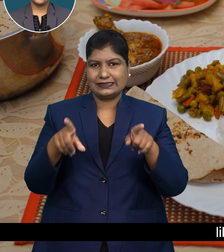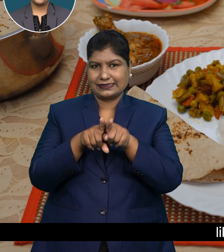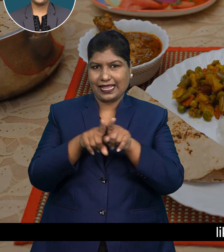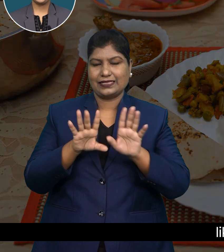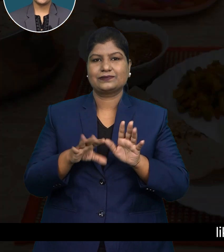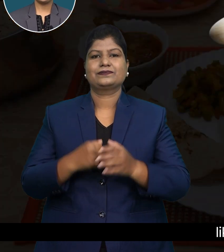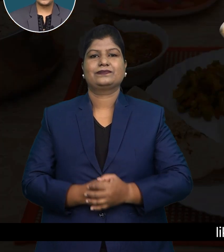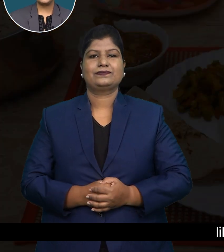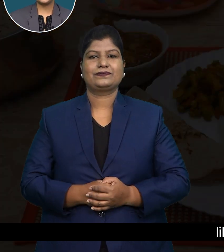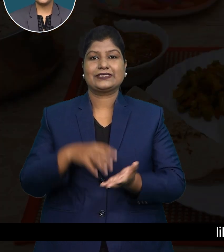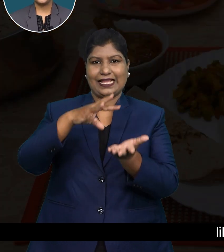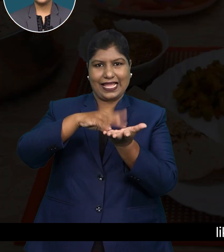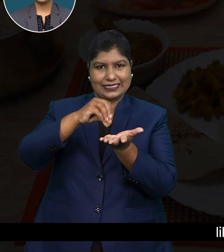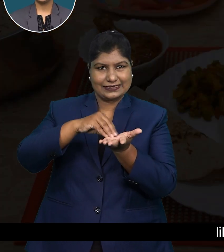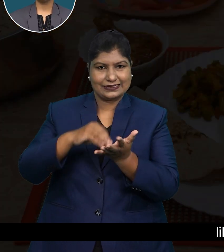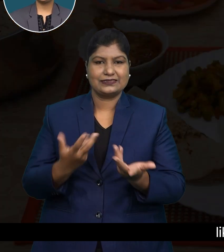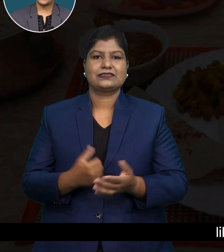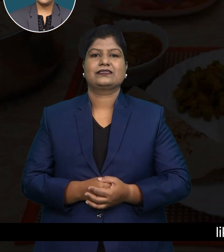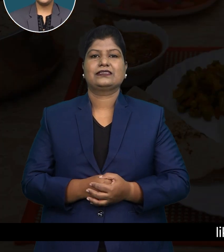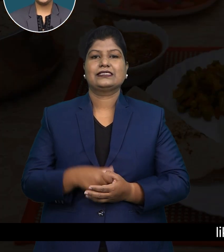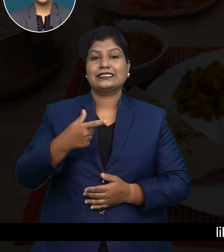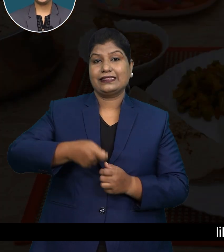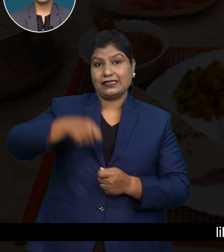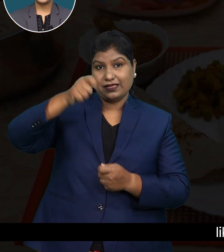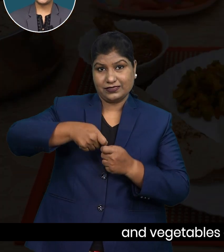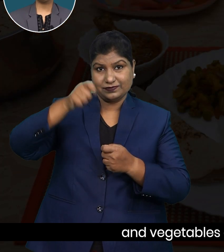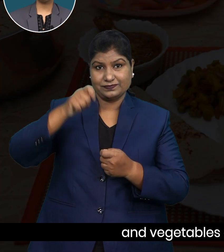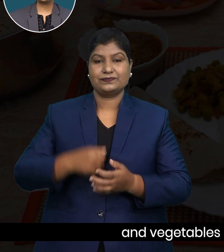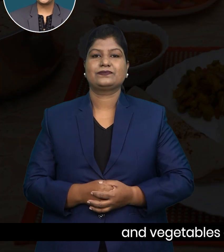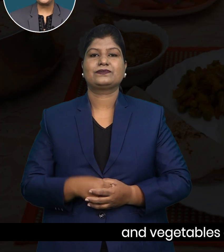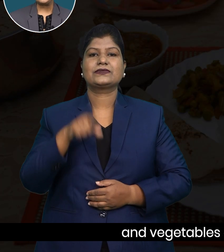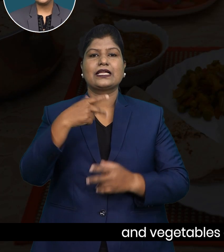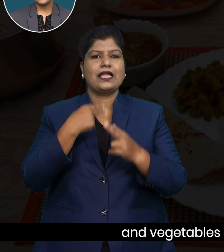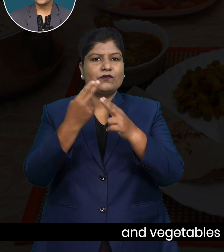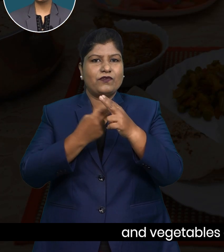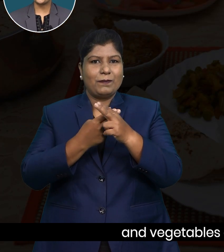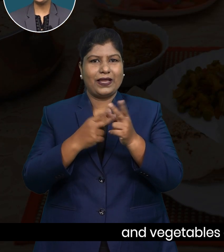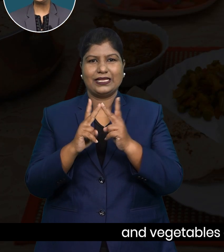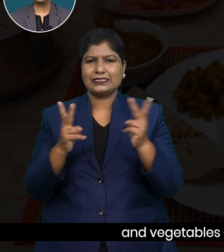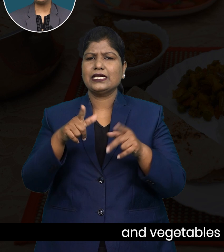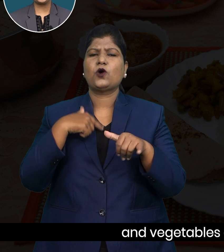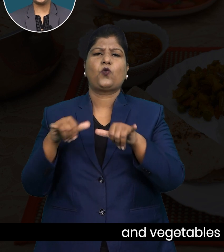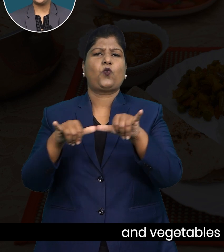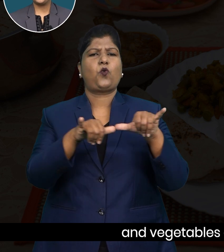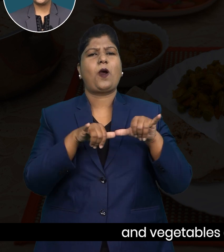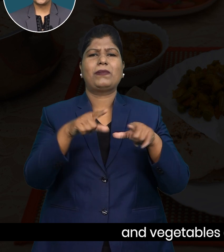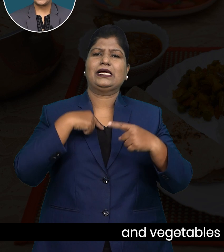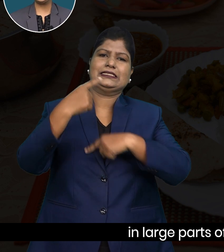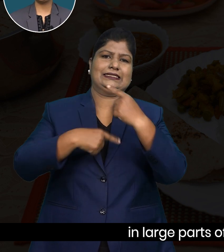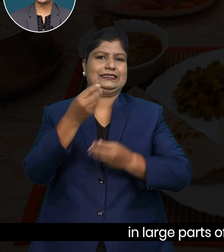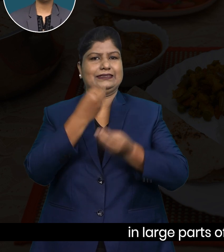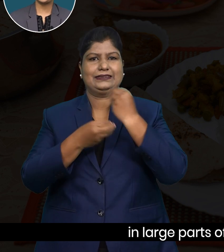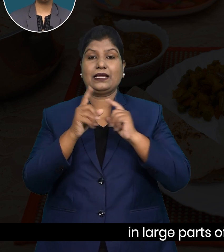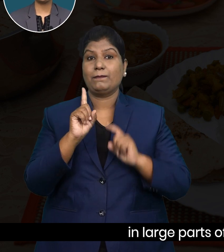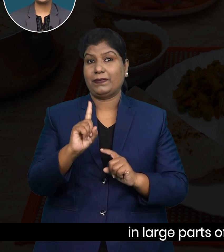like rice, dal, and vegetables are common in the menu